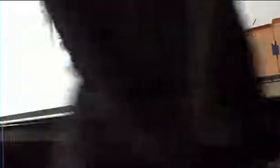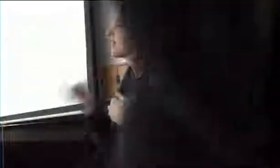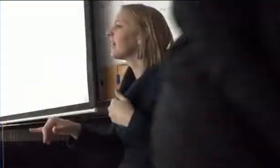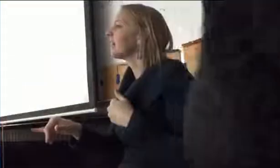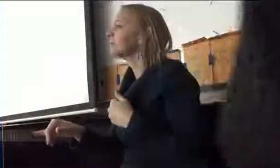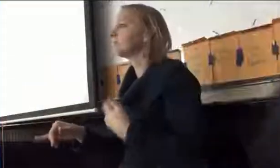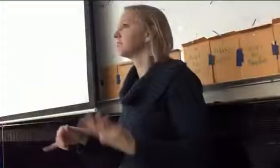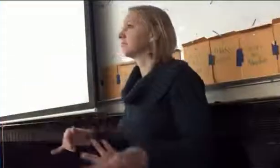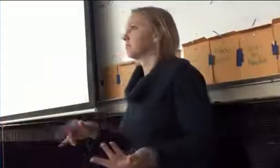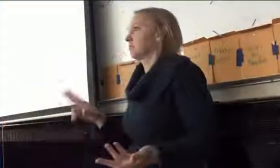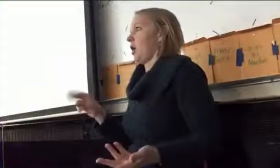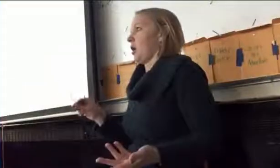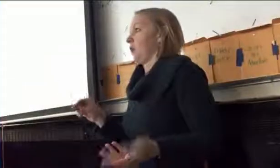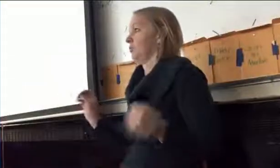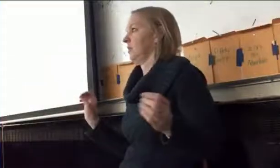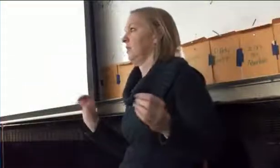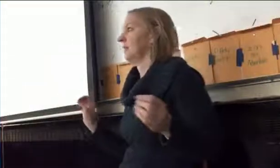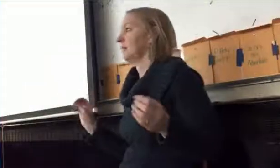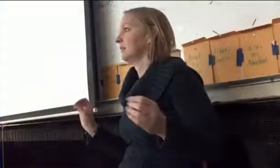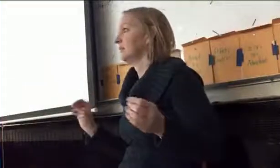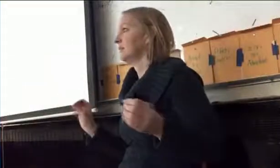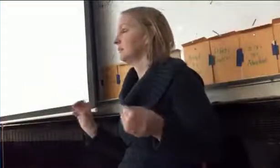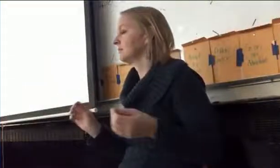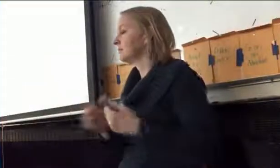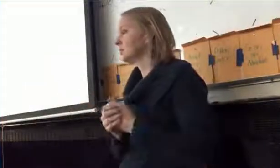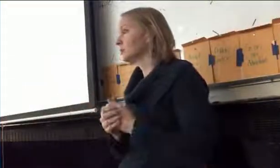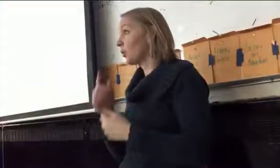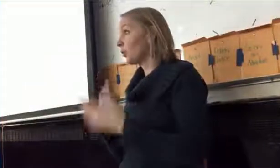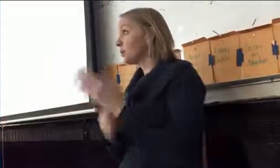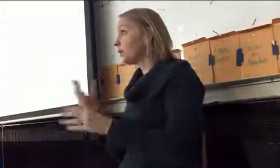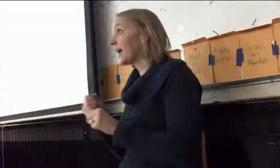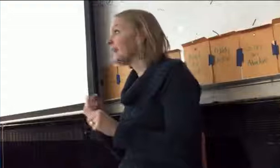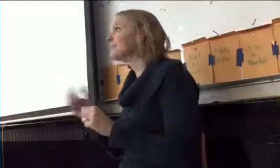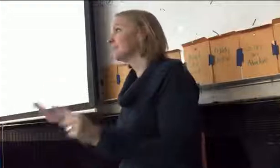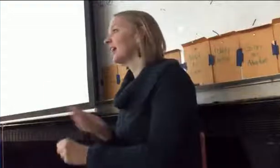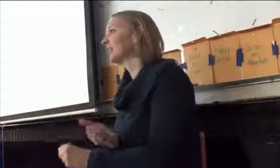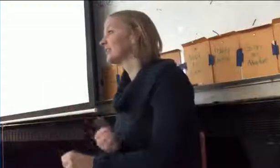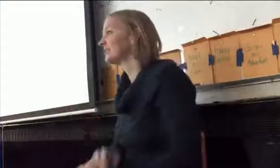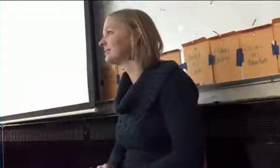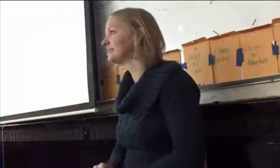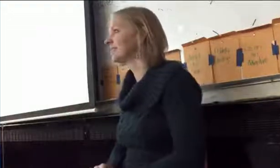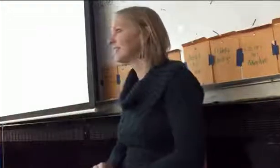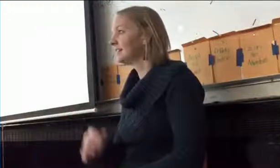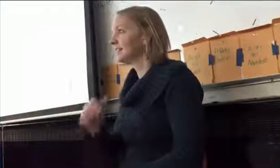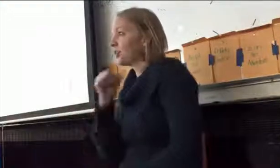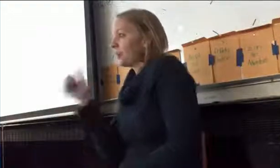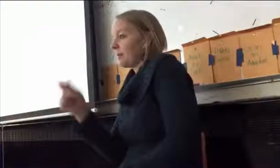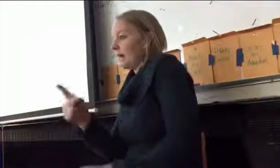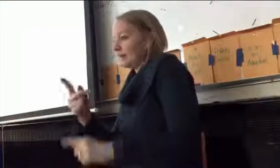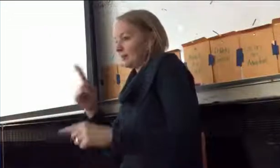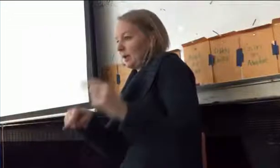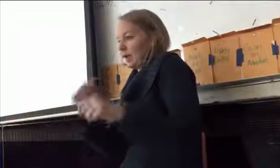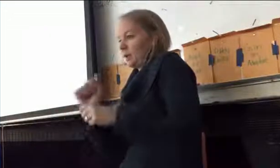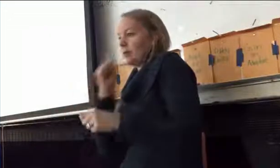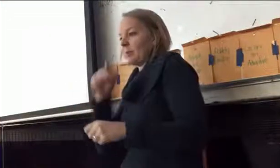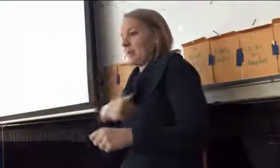Probably not. No, there's nothing. Basically what you get is you get fired. You get told, don't come back, you can't work for me anymore because you don't have the ability